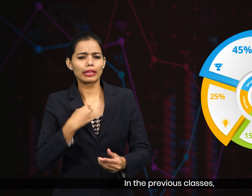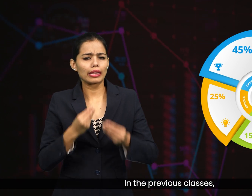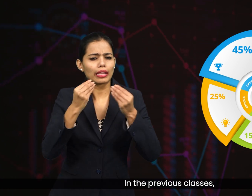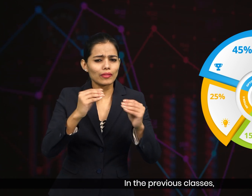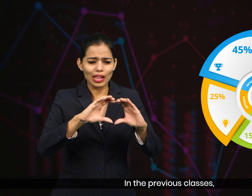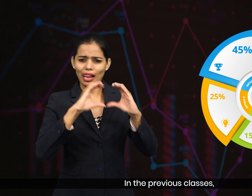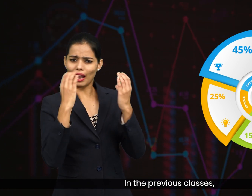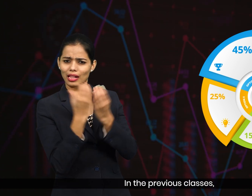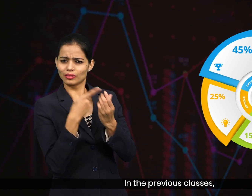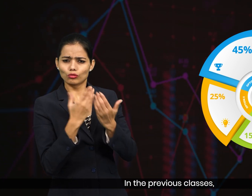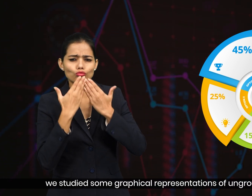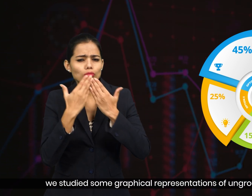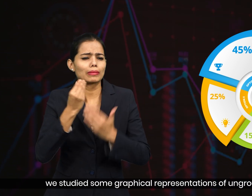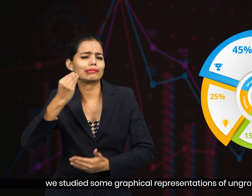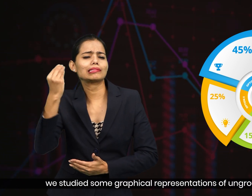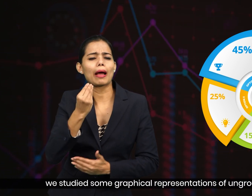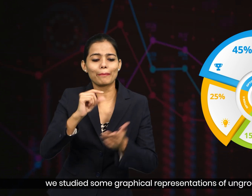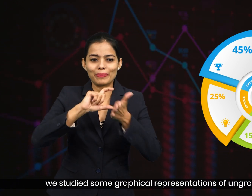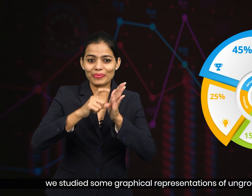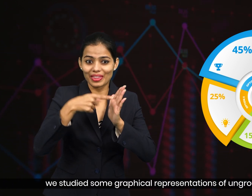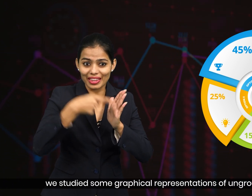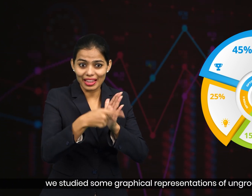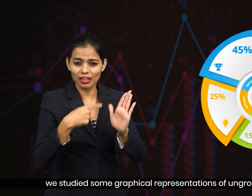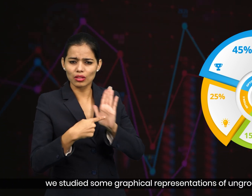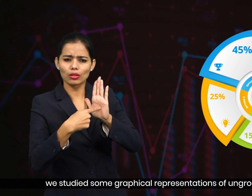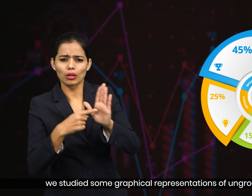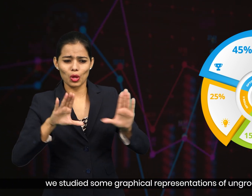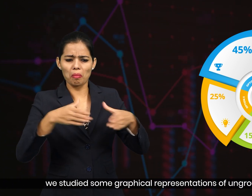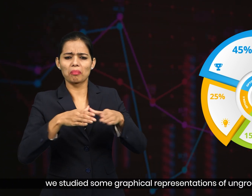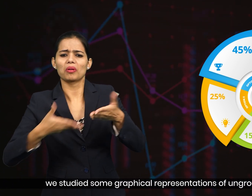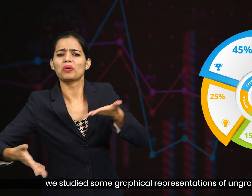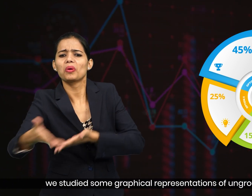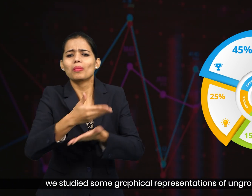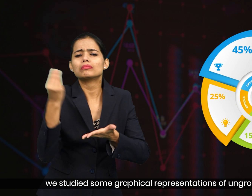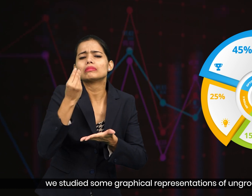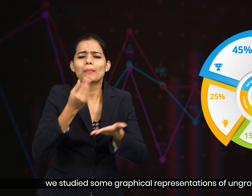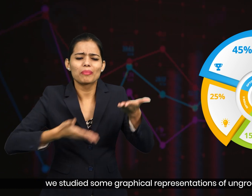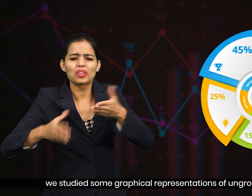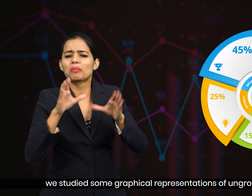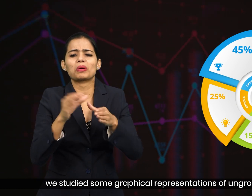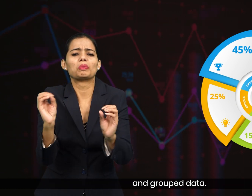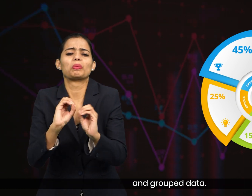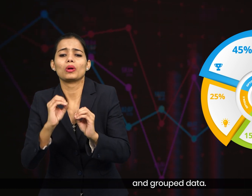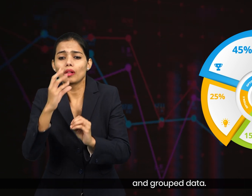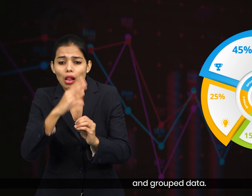In the previous classes, we studied some graphical representations of ungrouped data and grouped